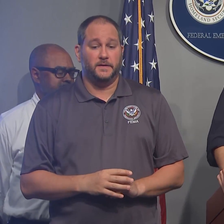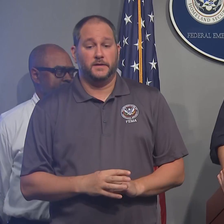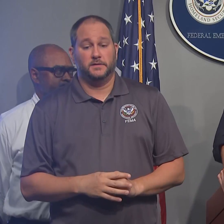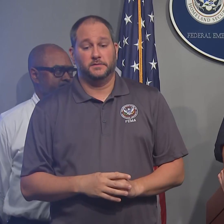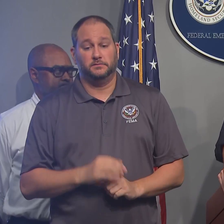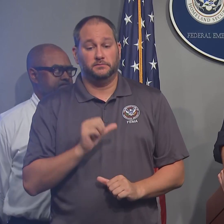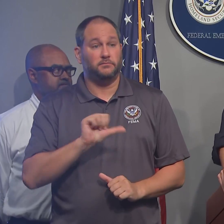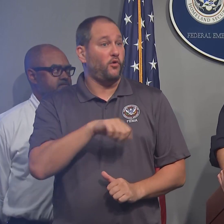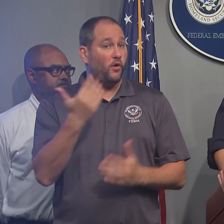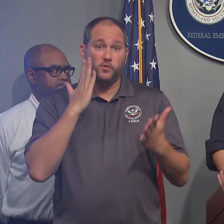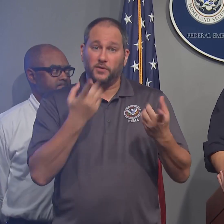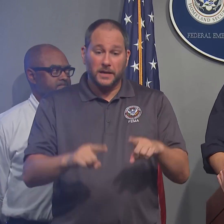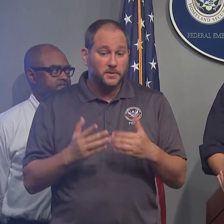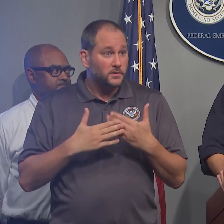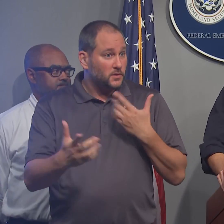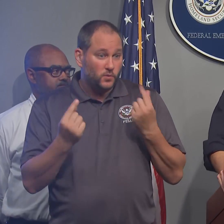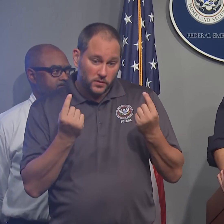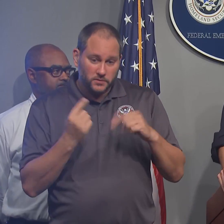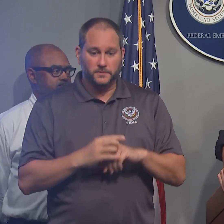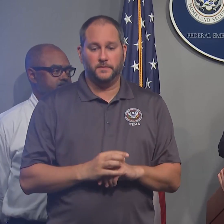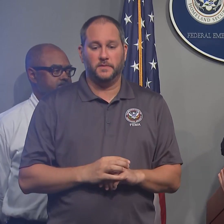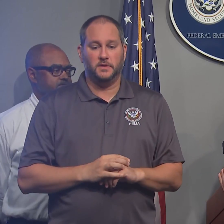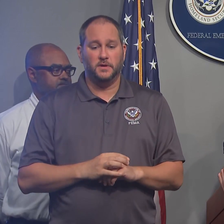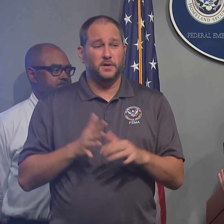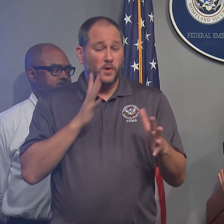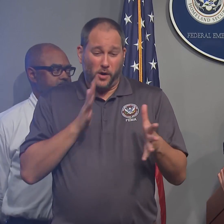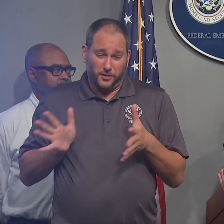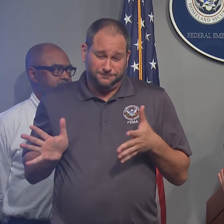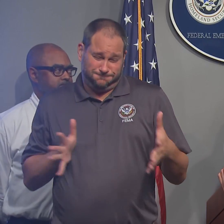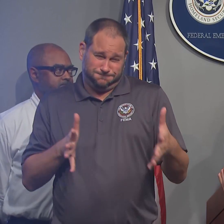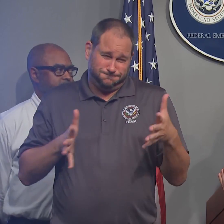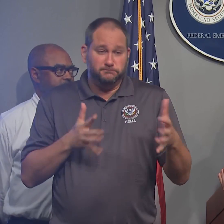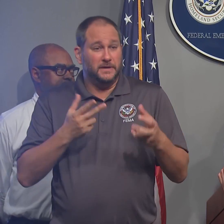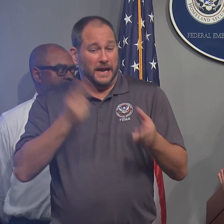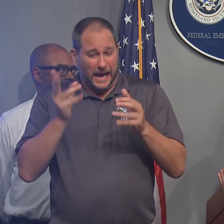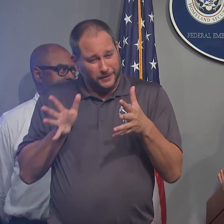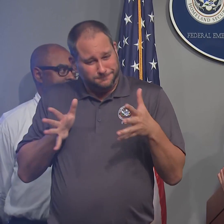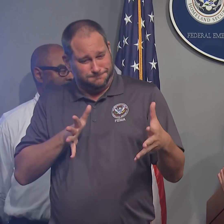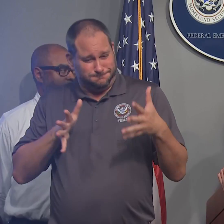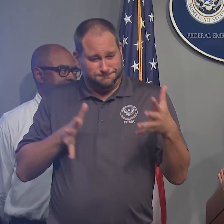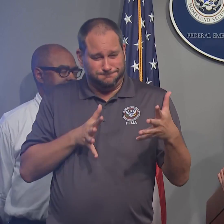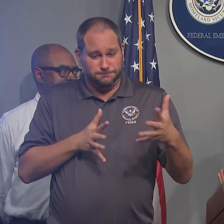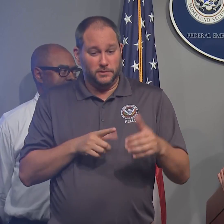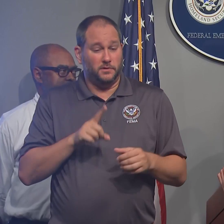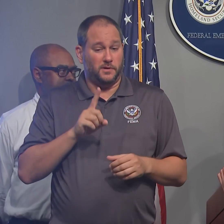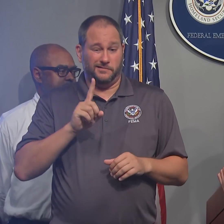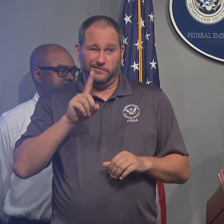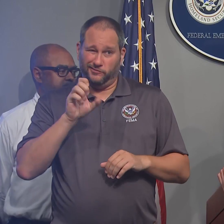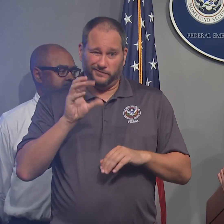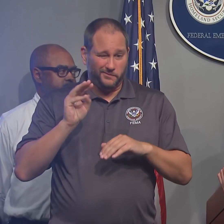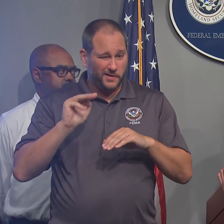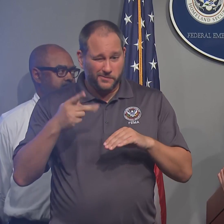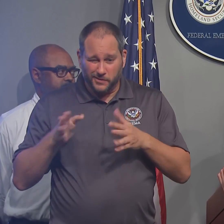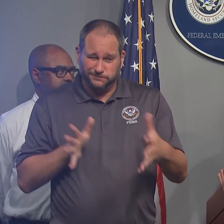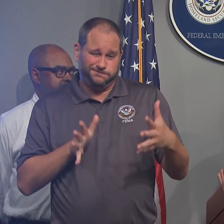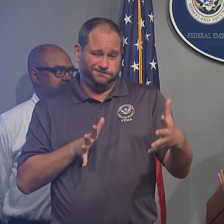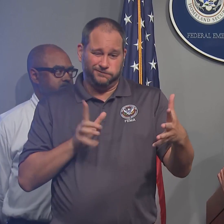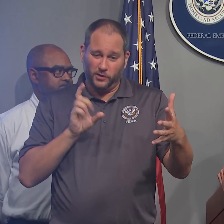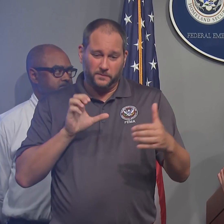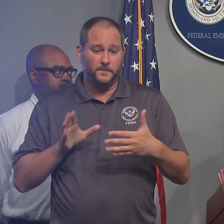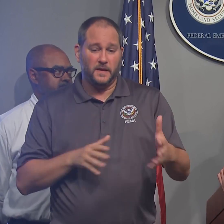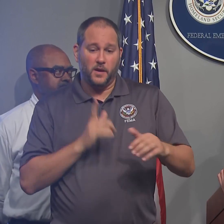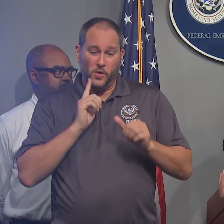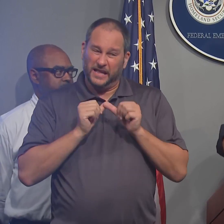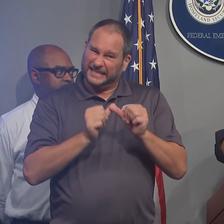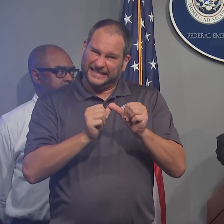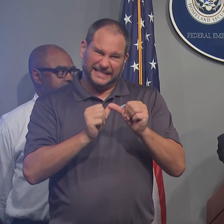happen is not only are we going to see high winds, 110 mile an hour sustained winds coming upon the coast, the wind field is large.